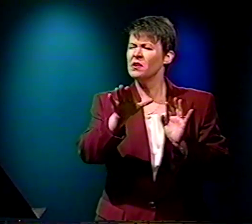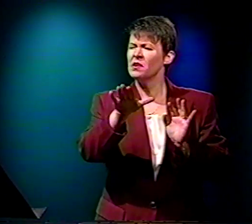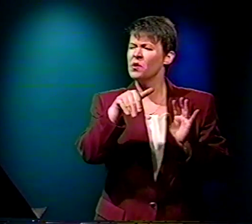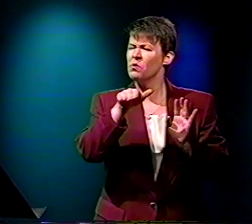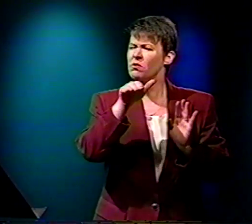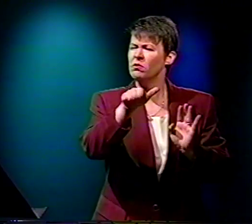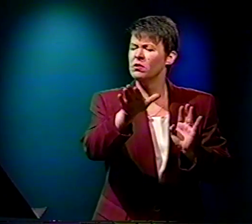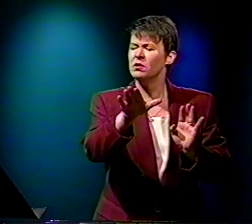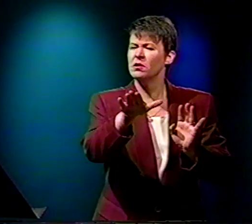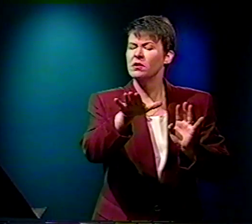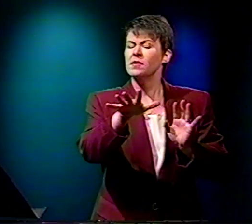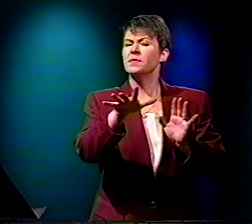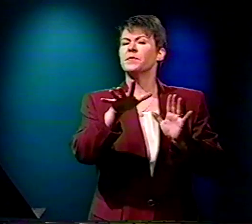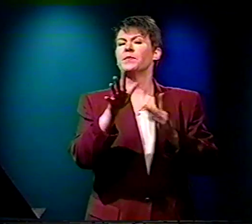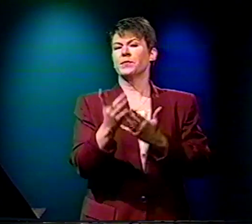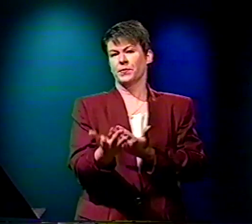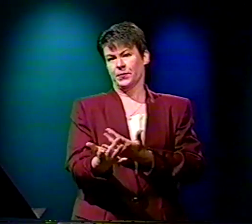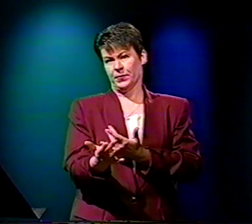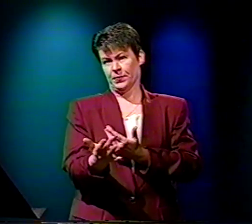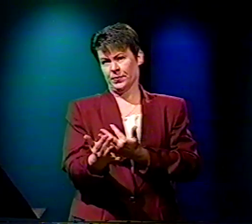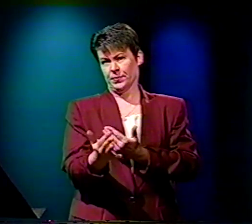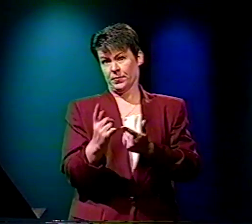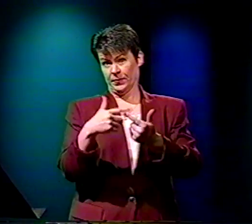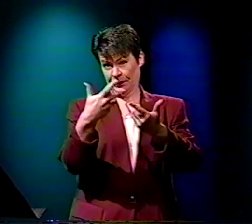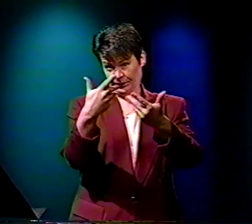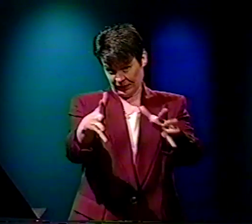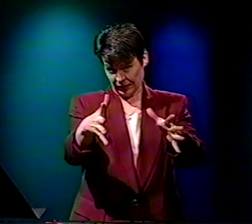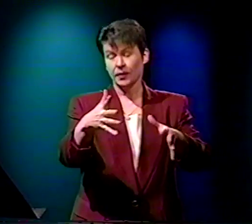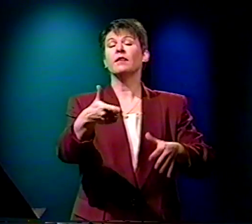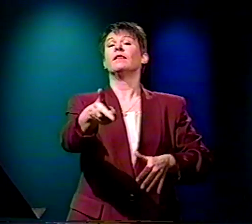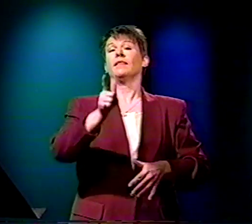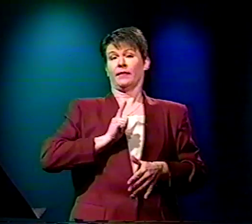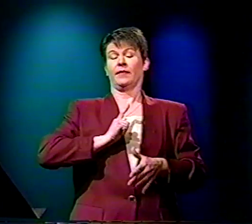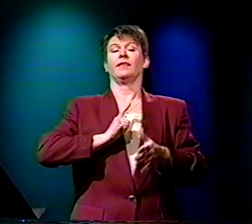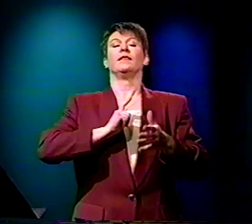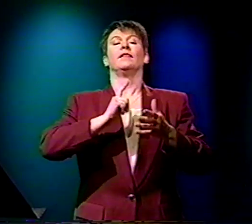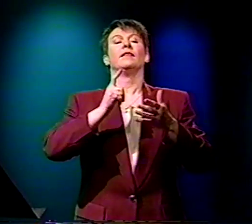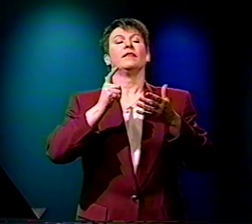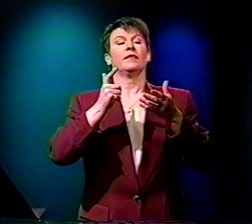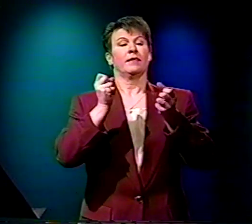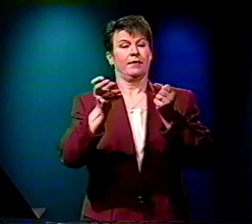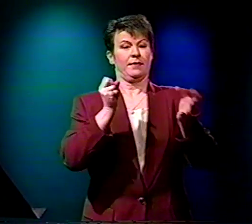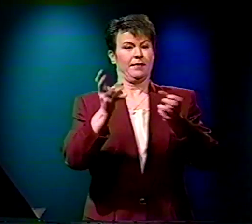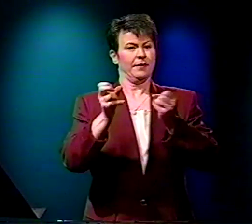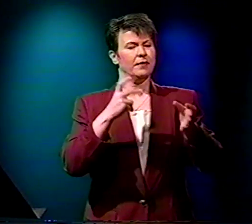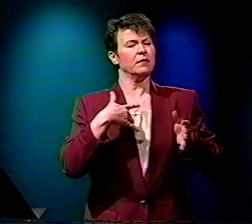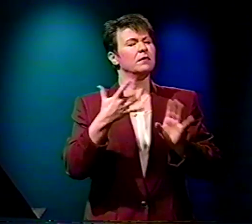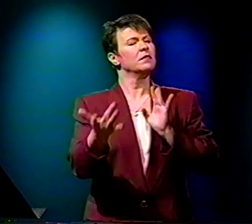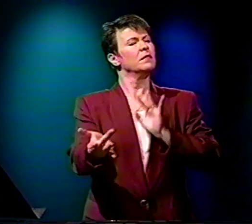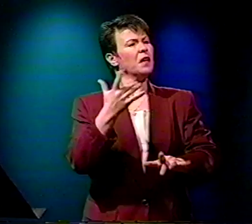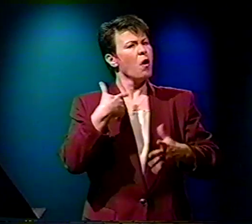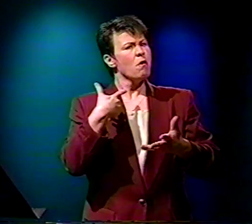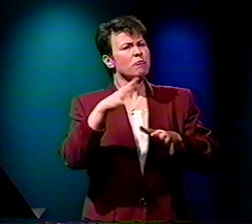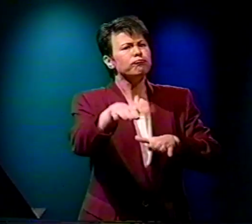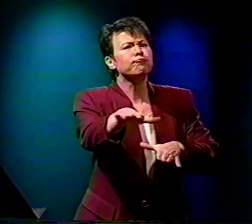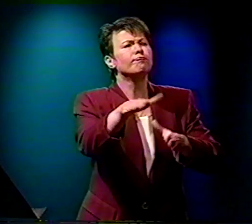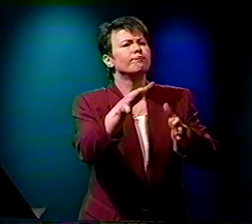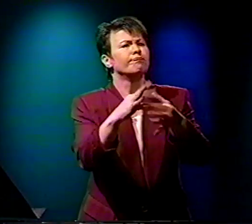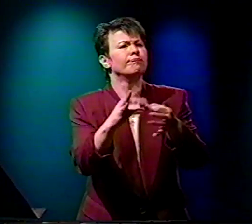sign and continue to interpret. And sometimes the deaf person wants to interrupt, but they have to wait until they're given the opportunity to take their turn. And they'll say, but wait